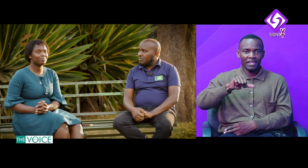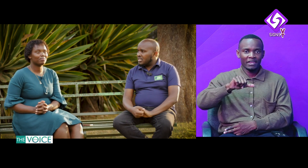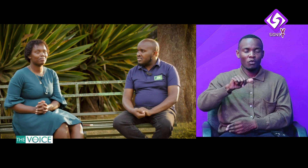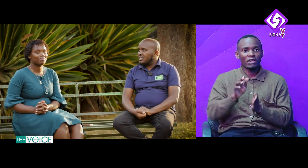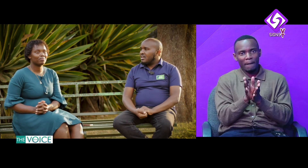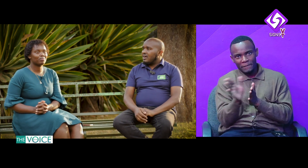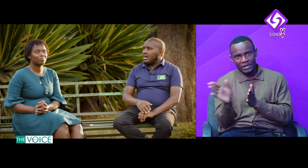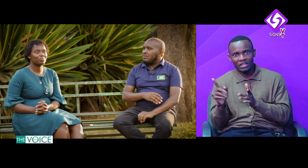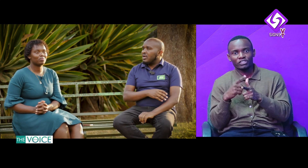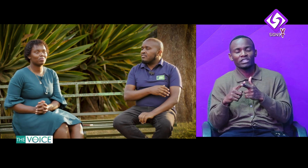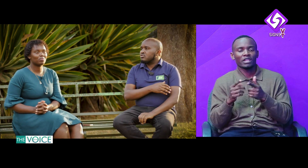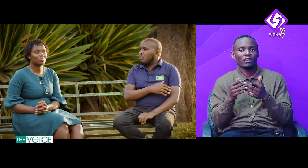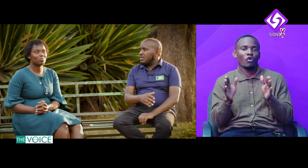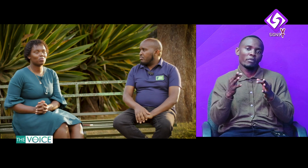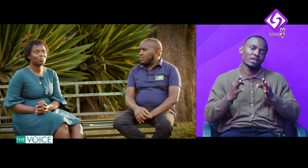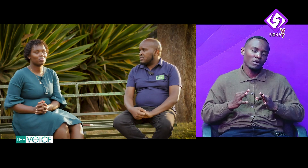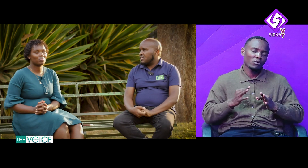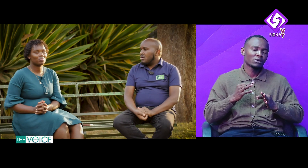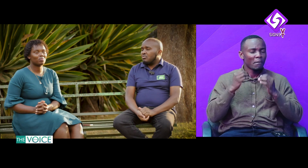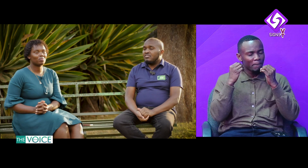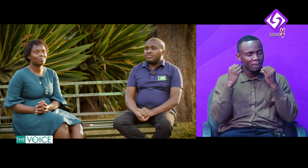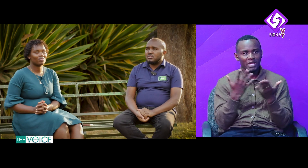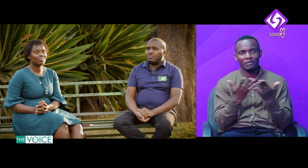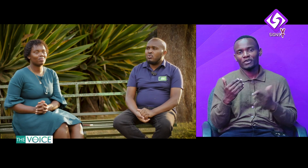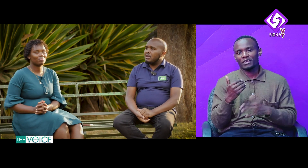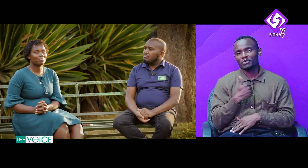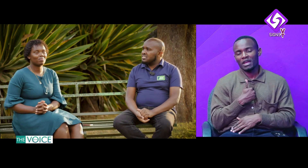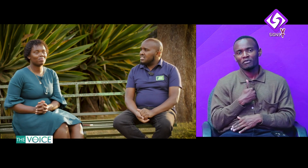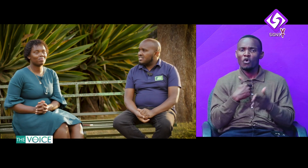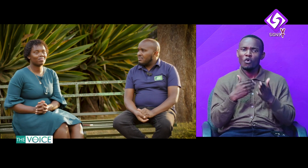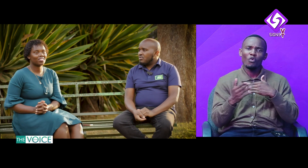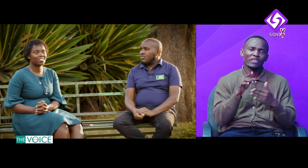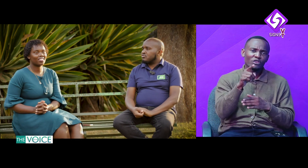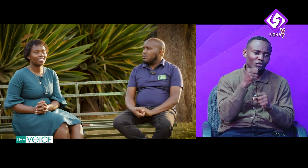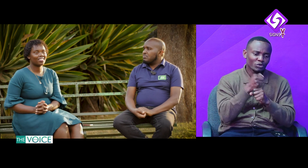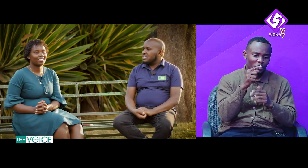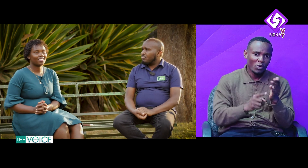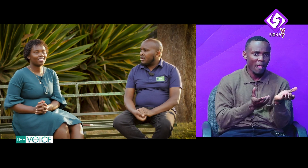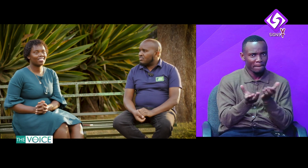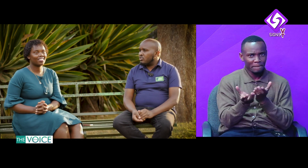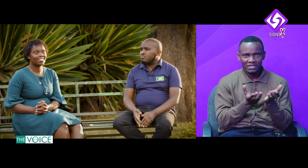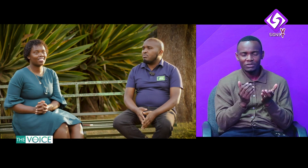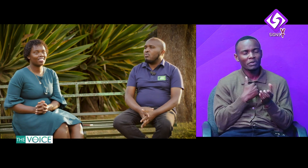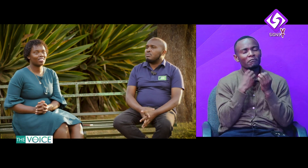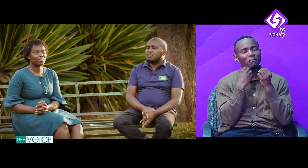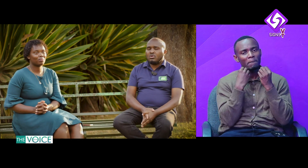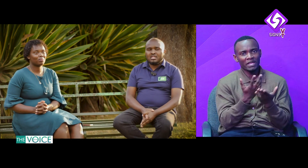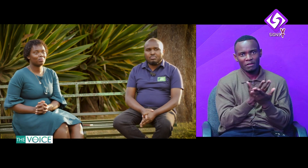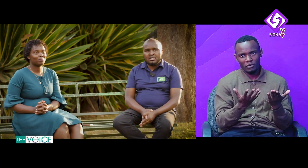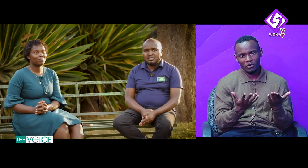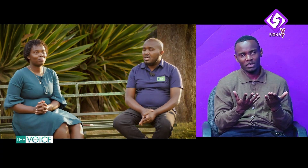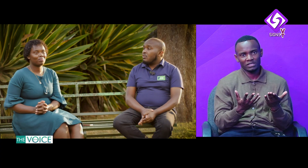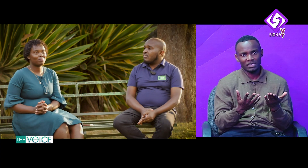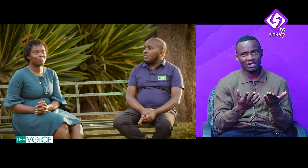banking journey with us. And we have so many products. Even for those people who are in business, we have so many business products. For those people who want